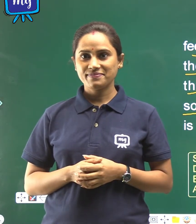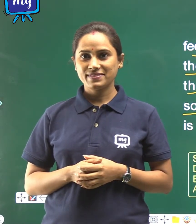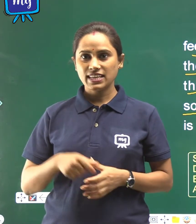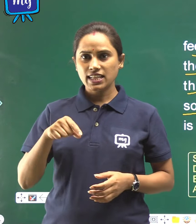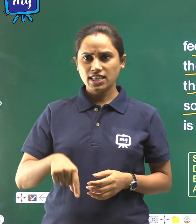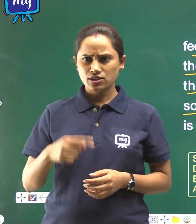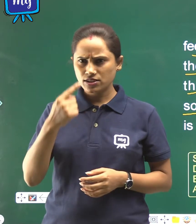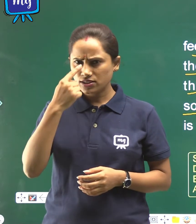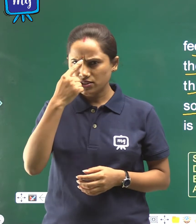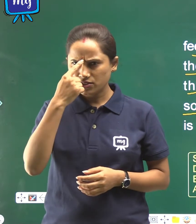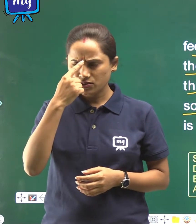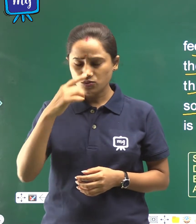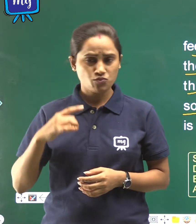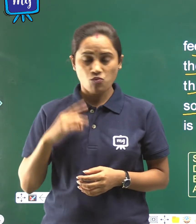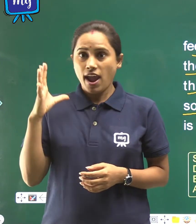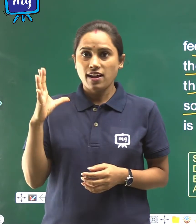this anger